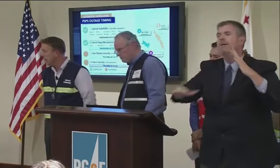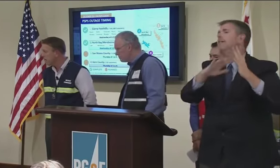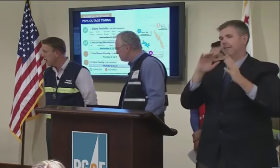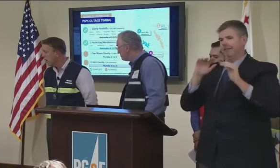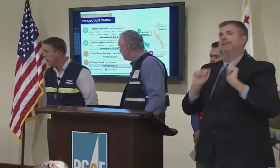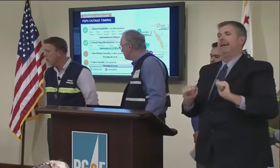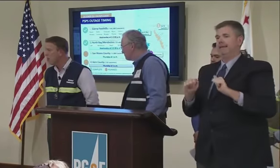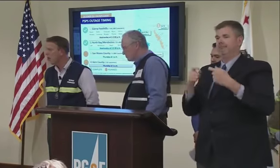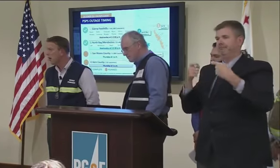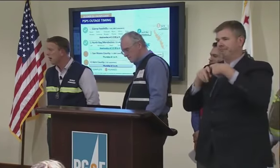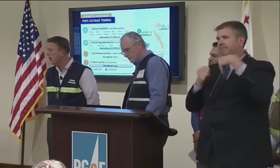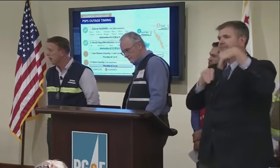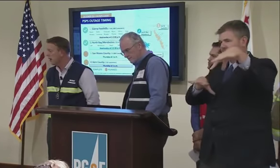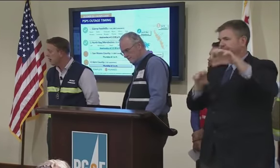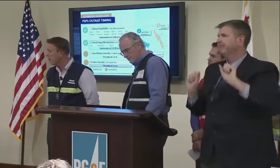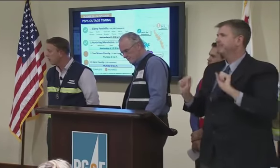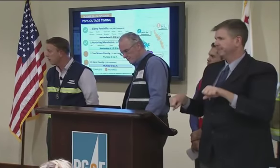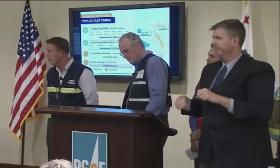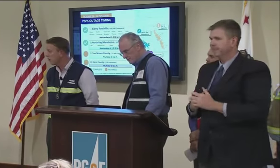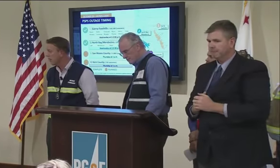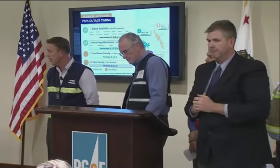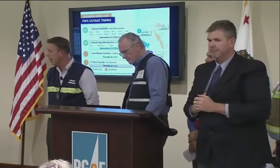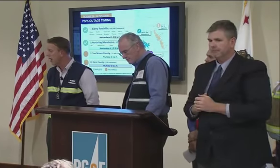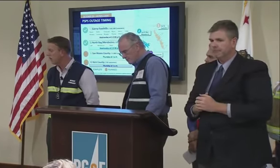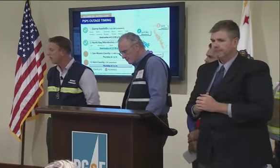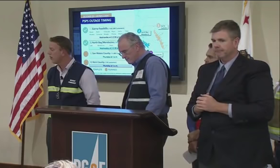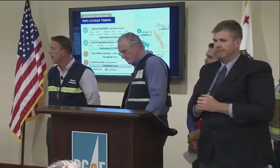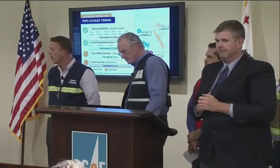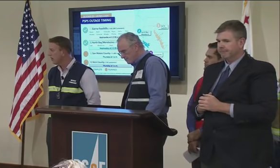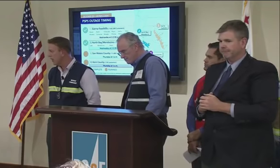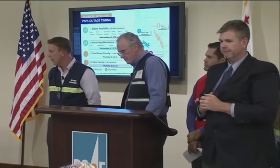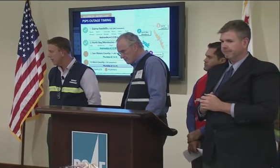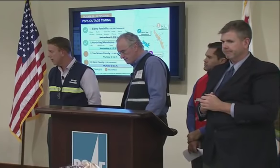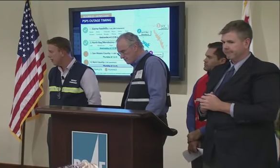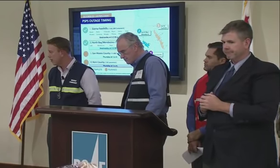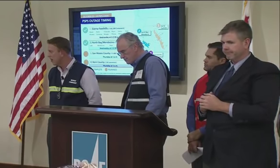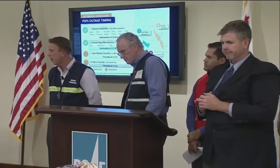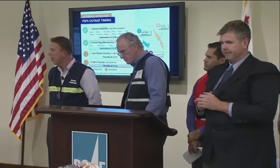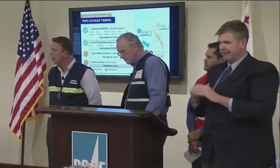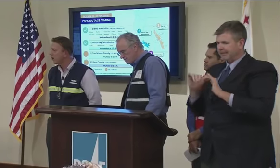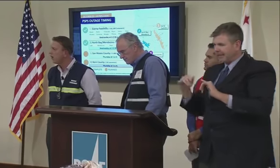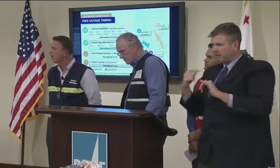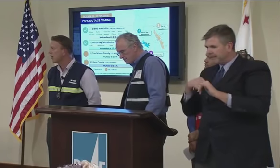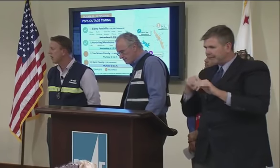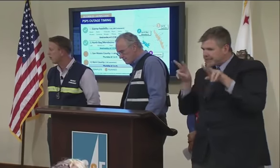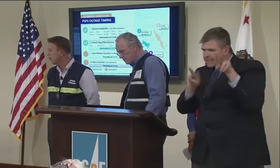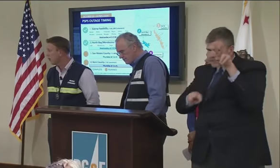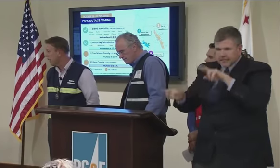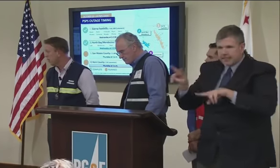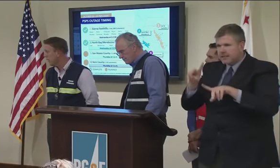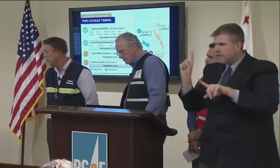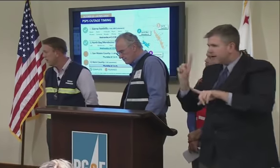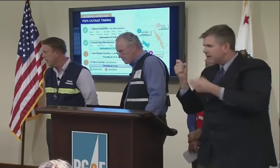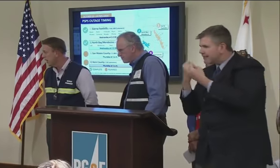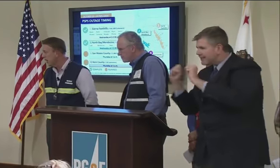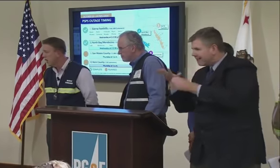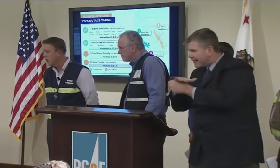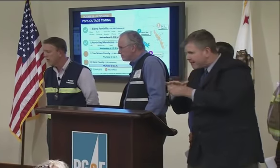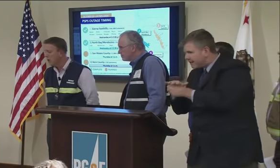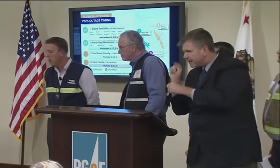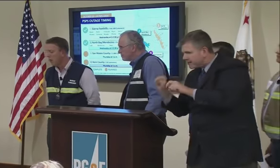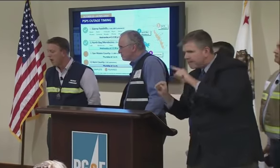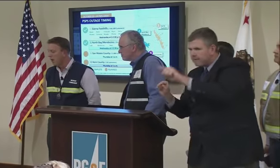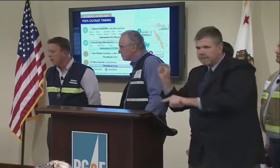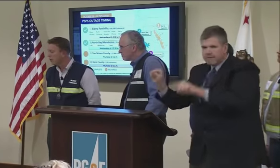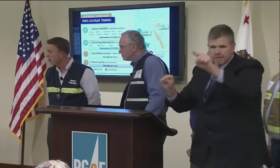either temporary or permanent infrastructure that allows us to isolate that city center and then quickly install generation.